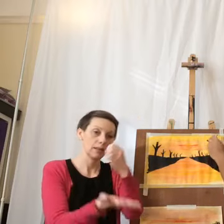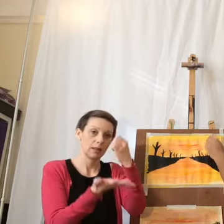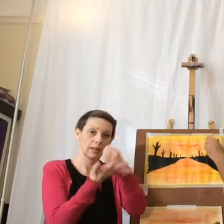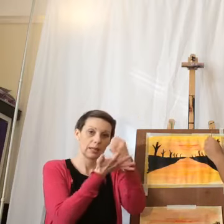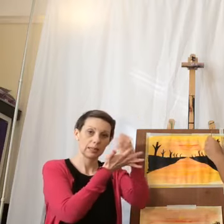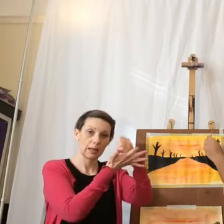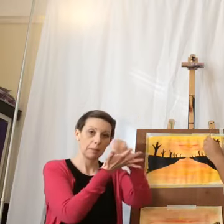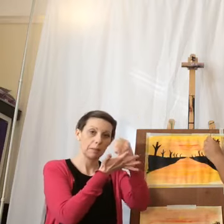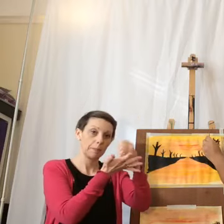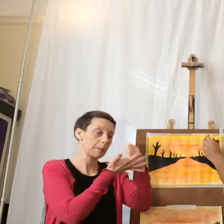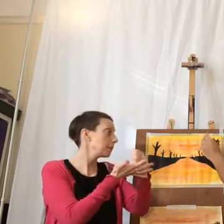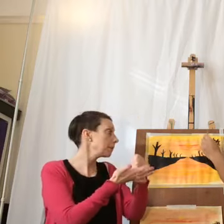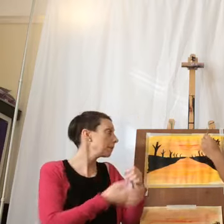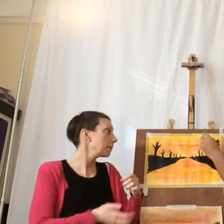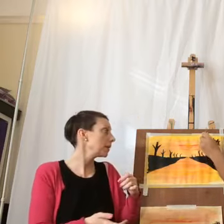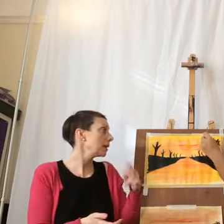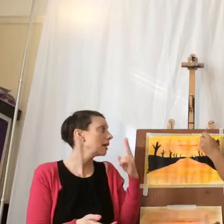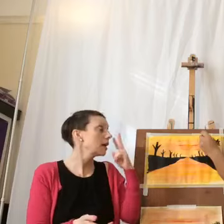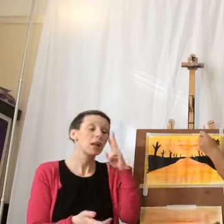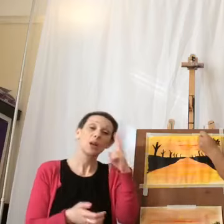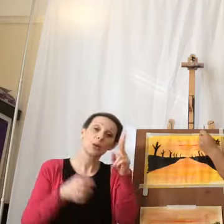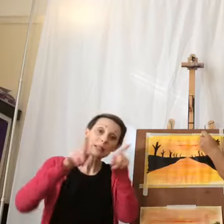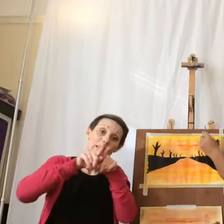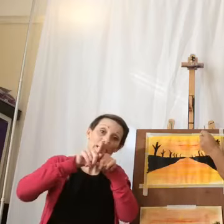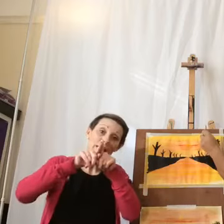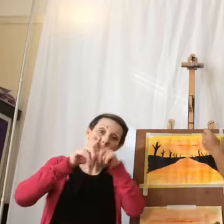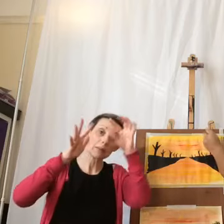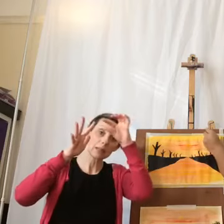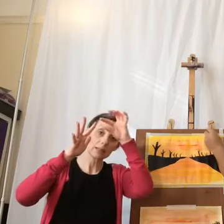And you get a nice leafy sort of